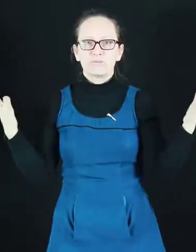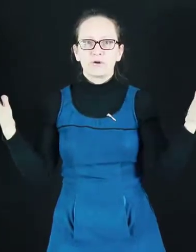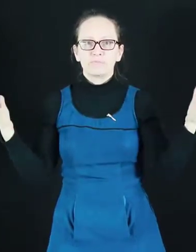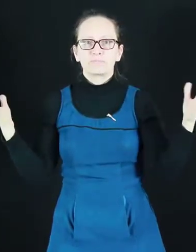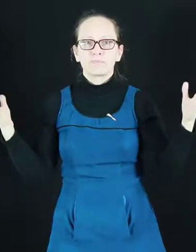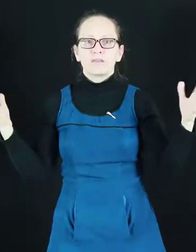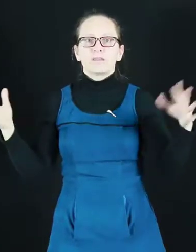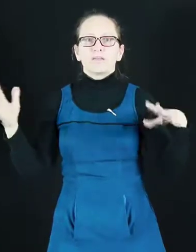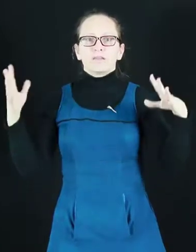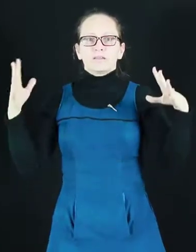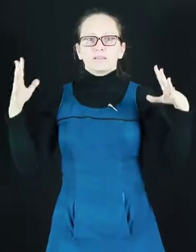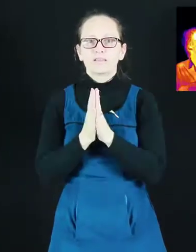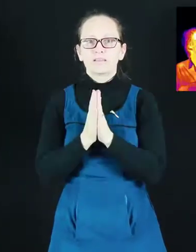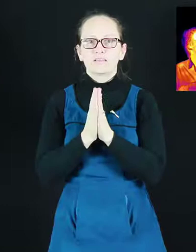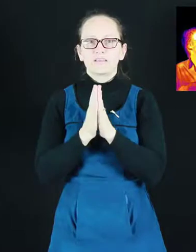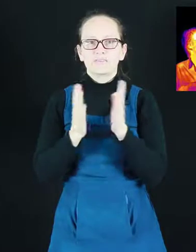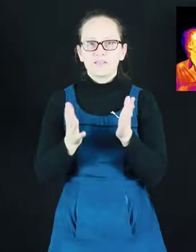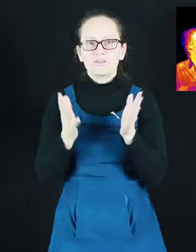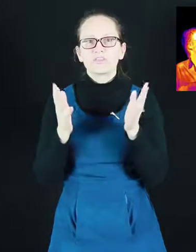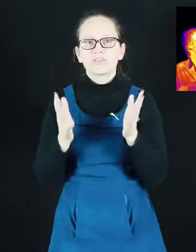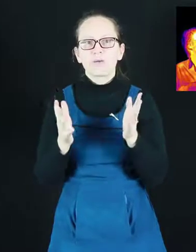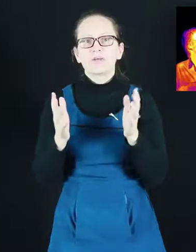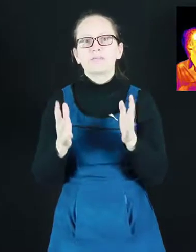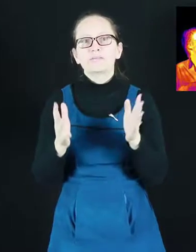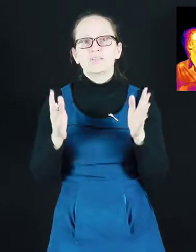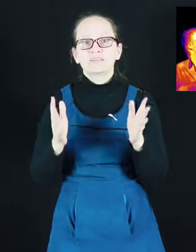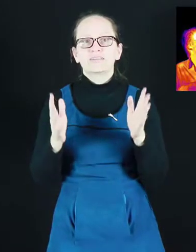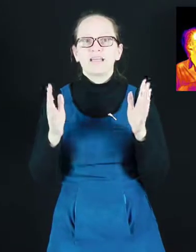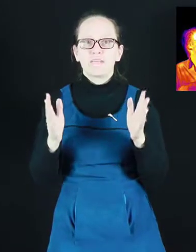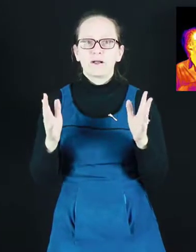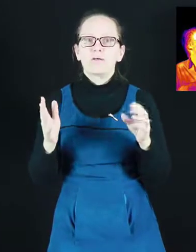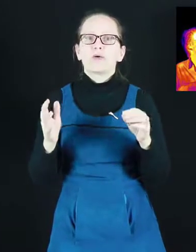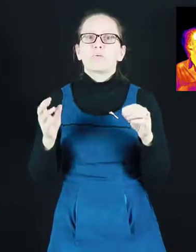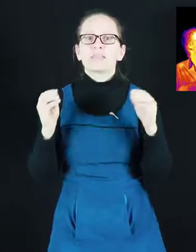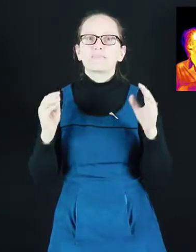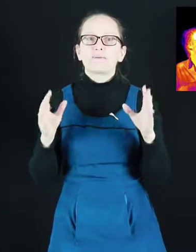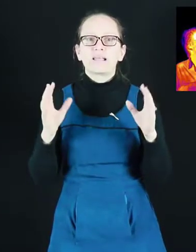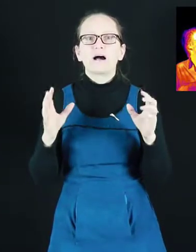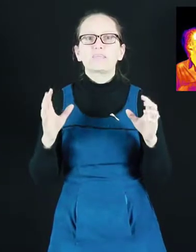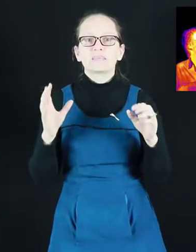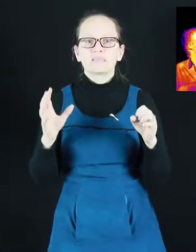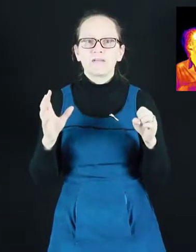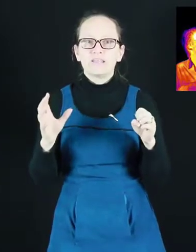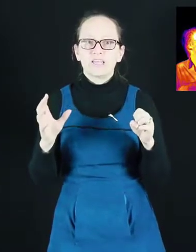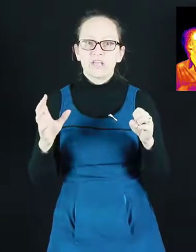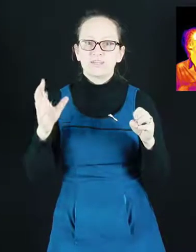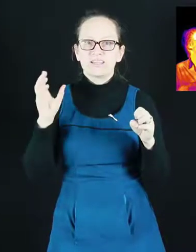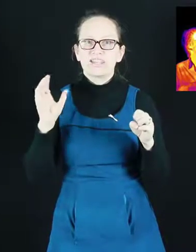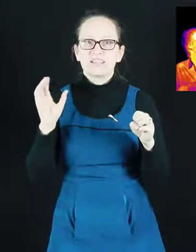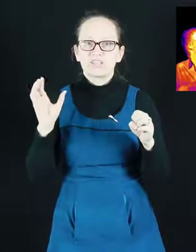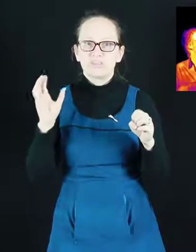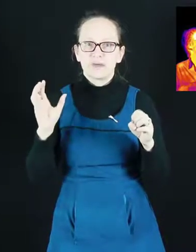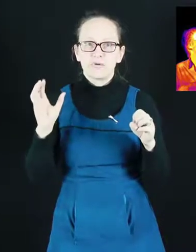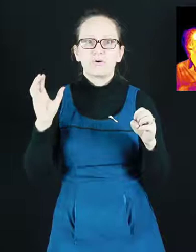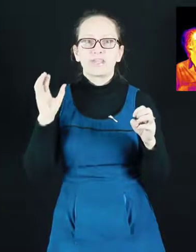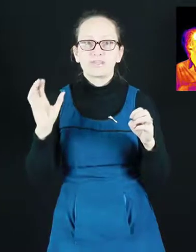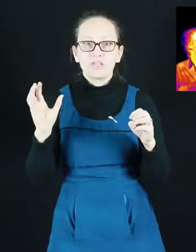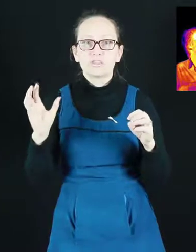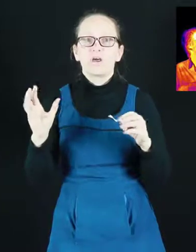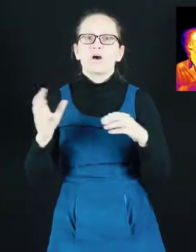room. If we use a thermal imaging camera, we can pick up this radiation and get a thermal image